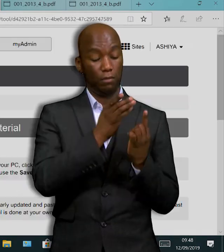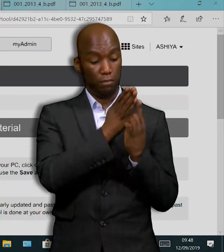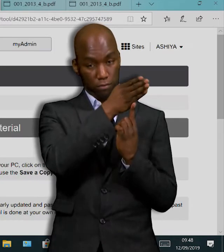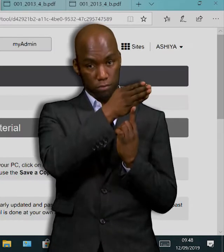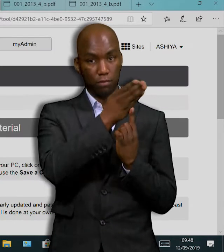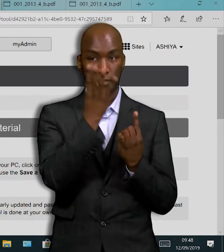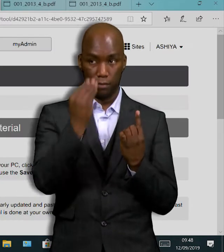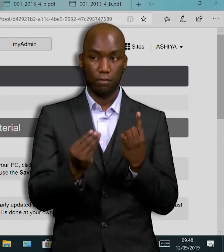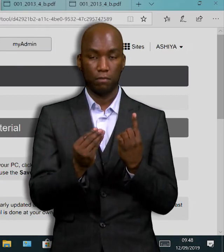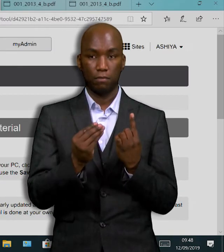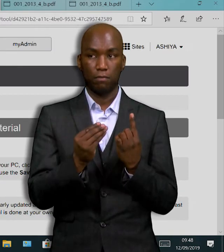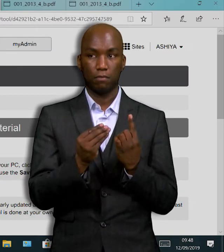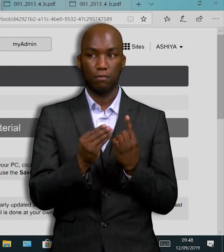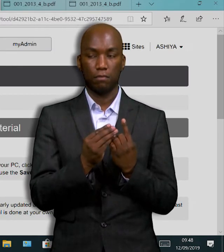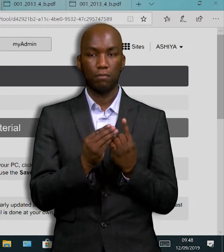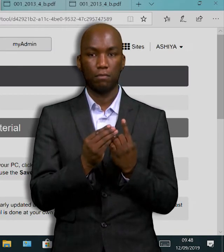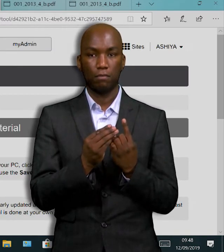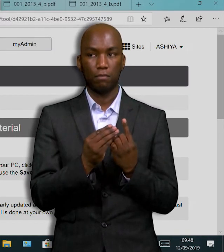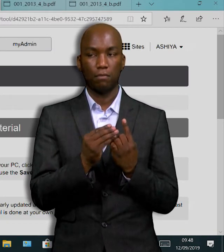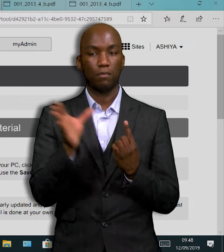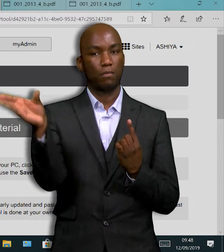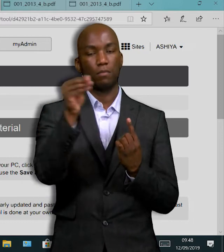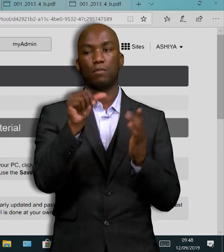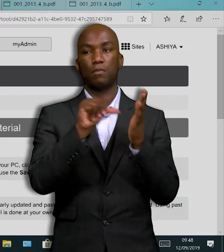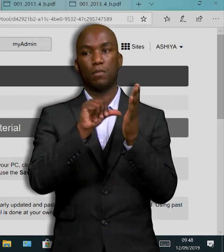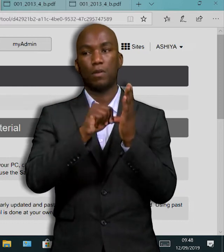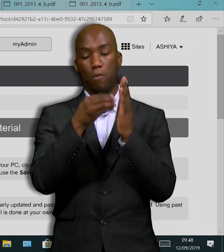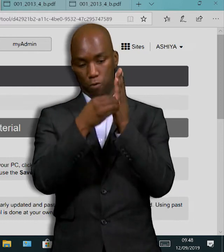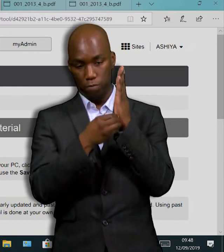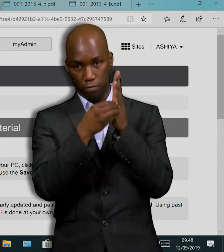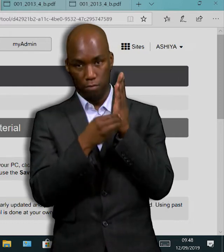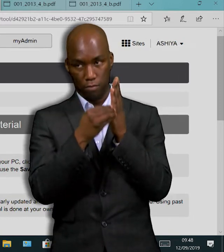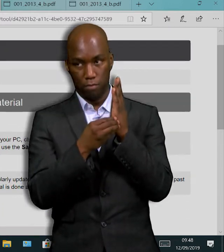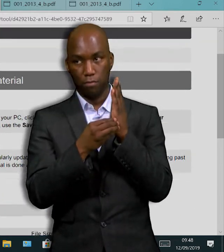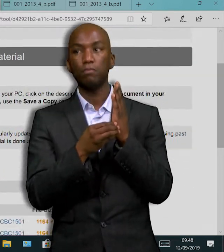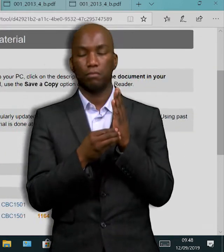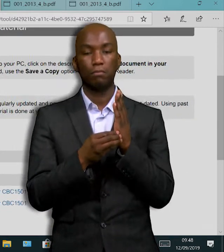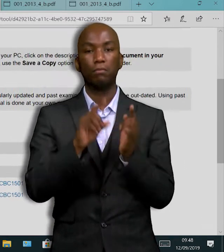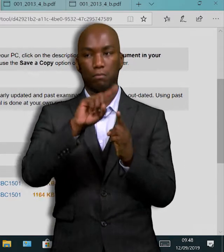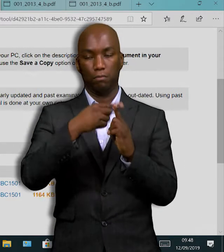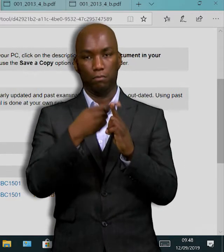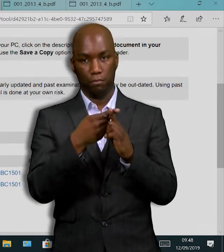This tab has all your compulsory study material, such as